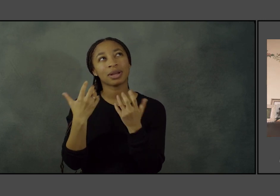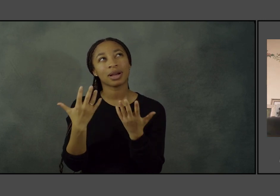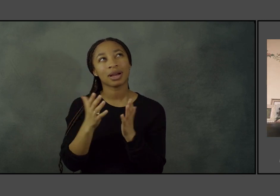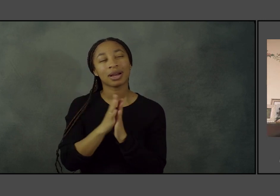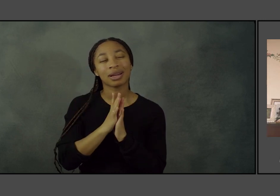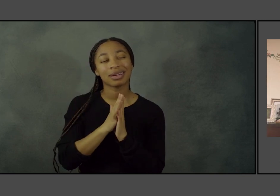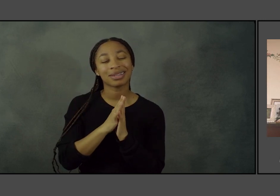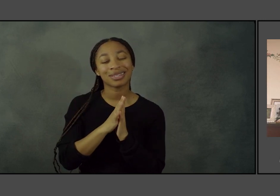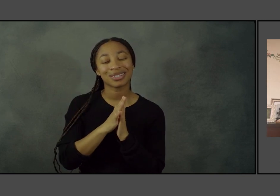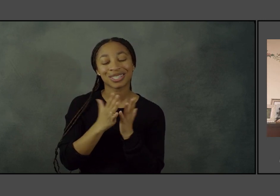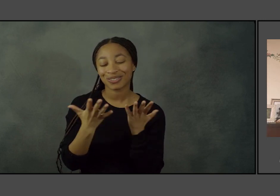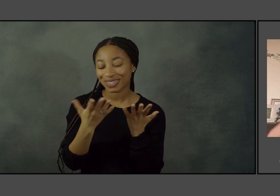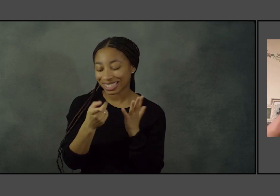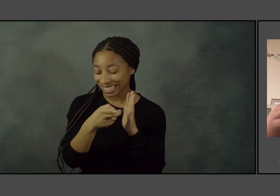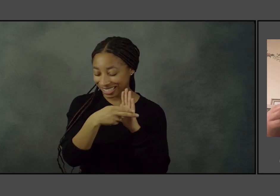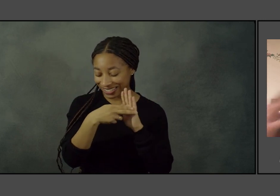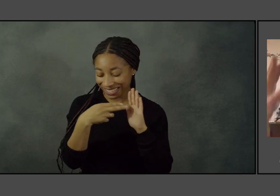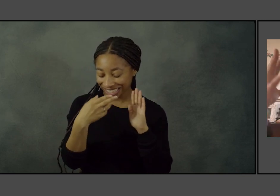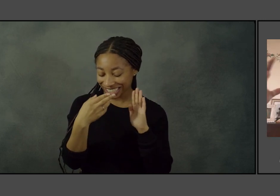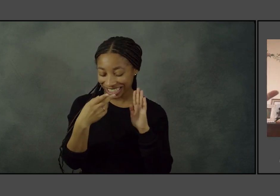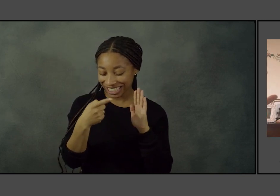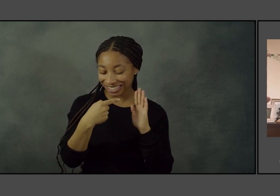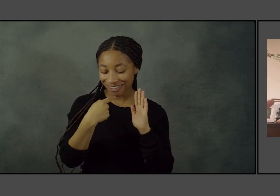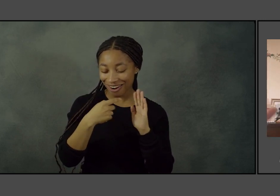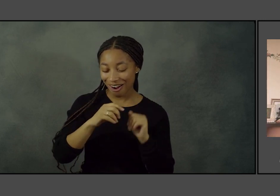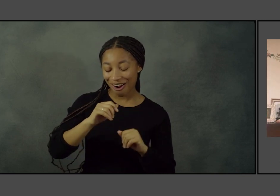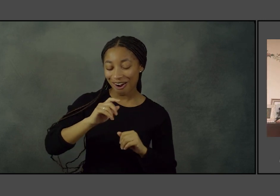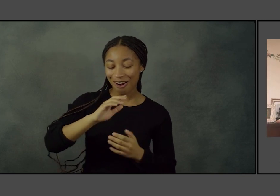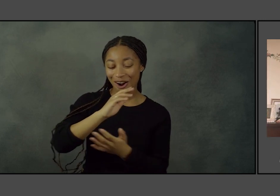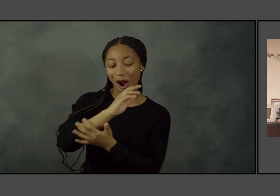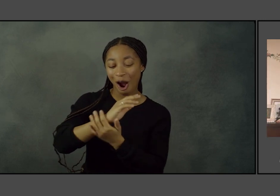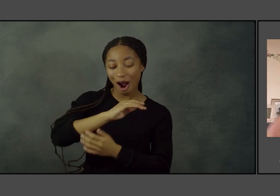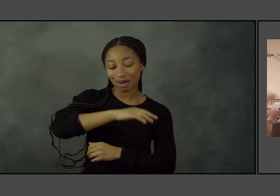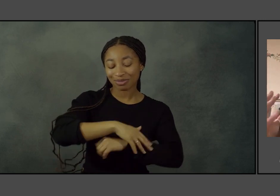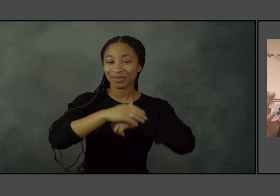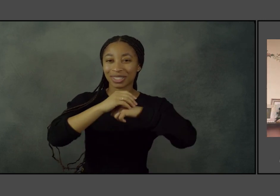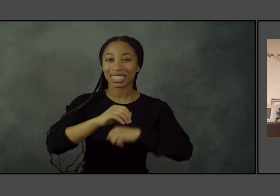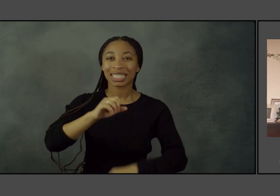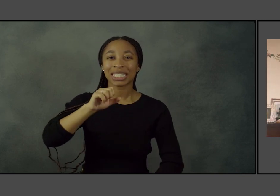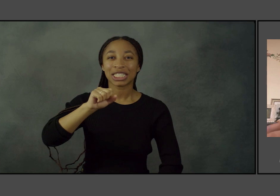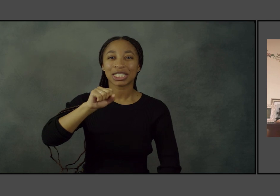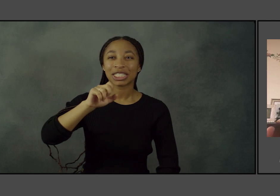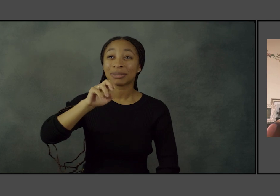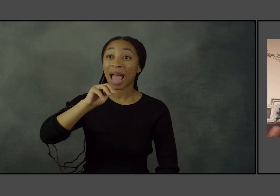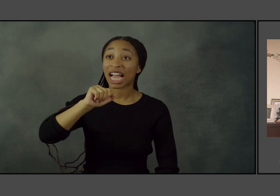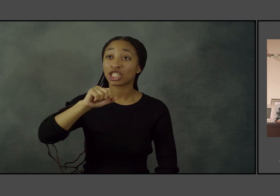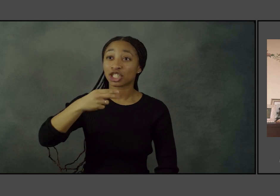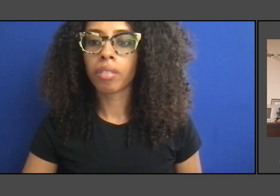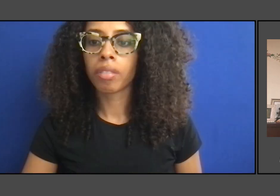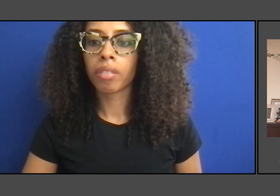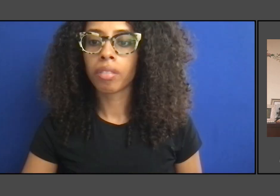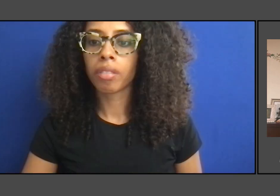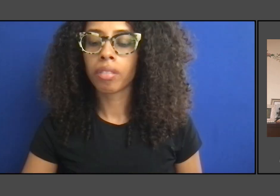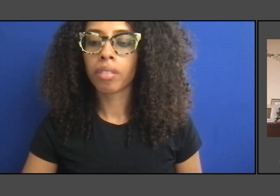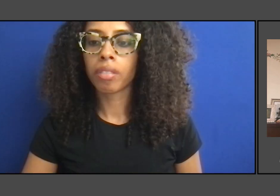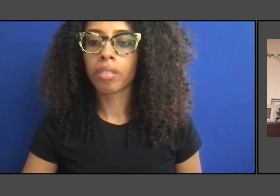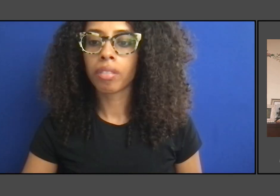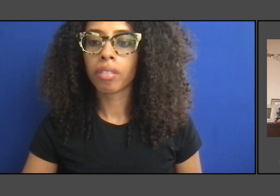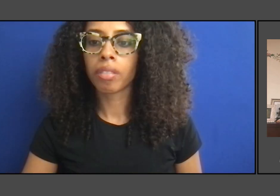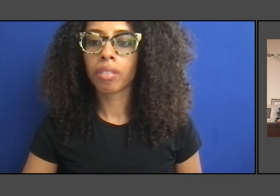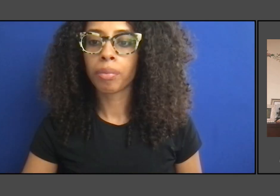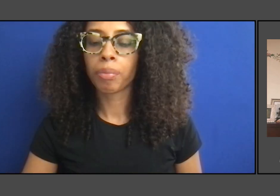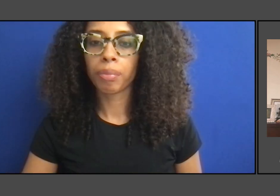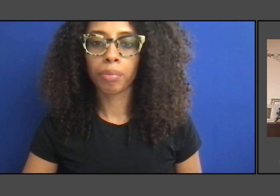put her arms and elbows on the piano? Smash. She would say smash. Can I smash? I was like, yeah, let's smash, but I'm just saying this kind